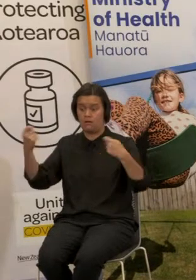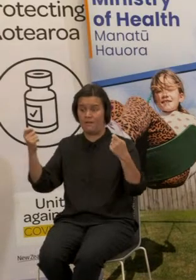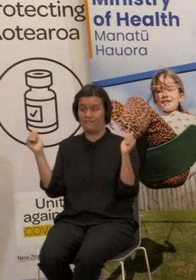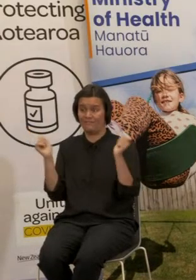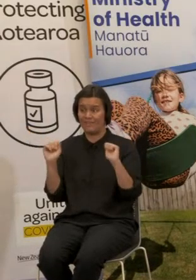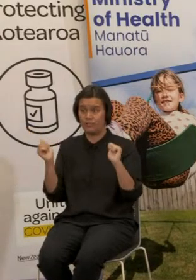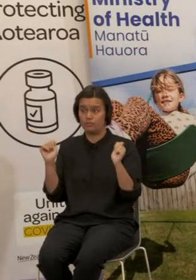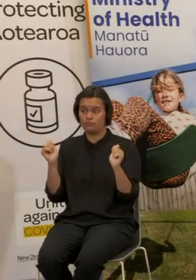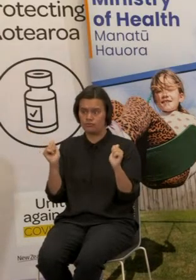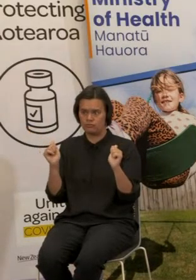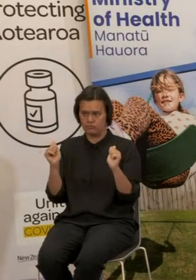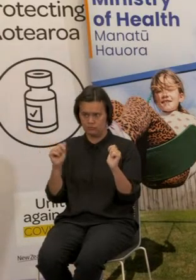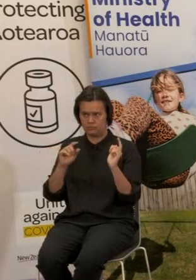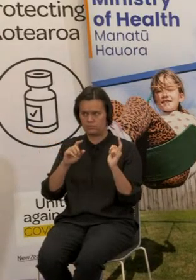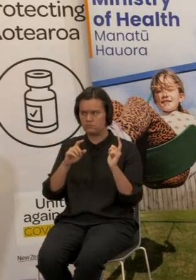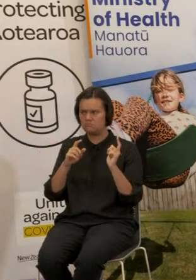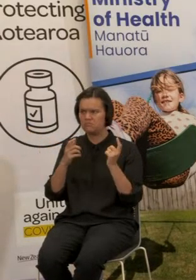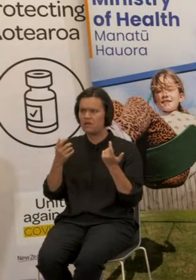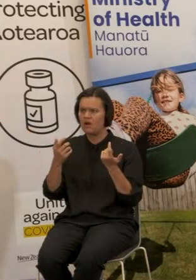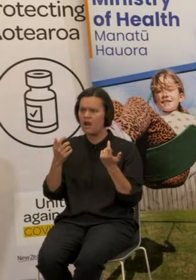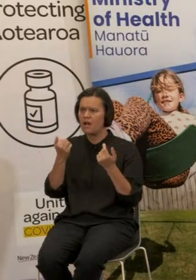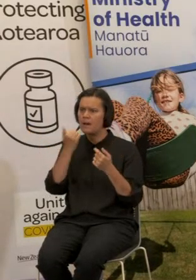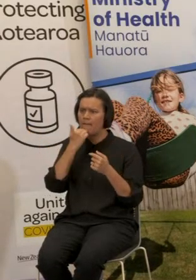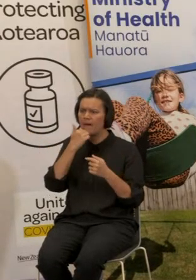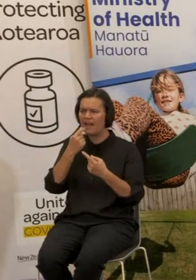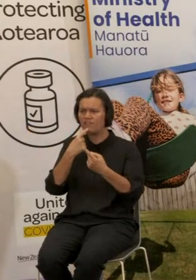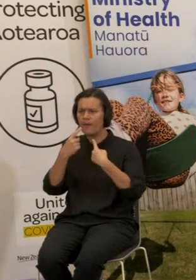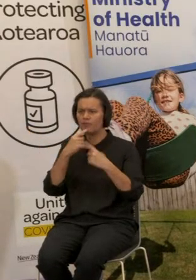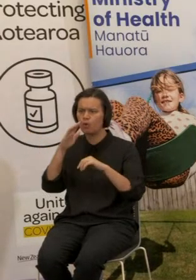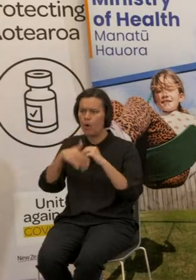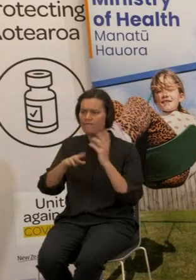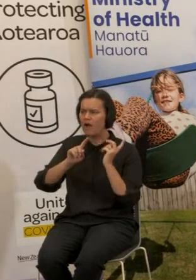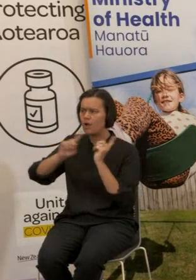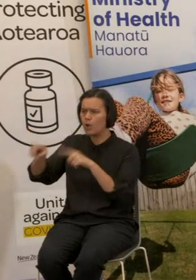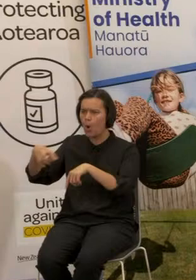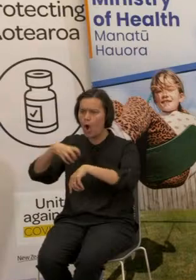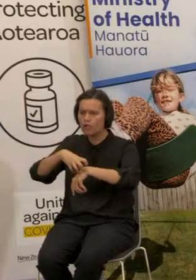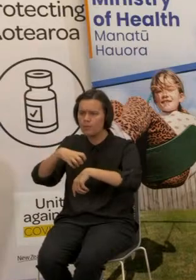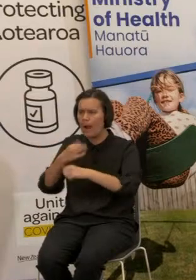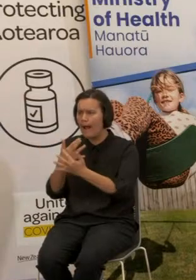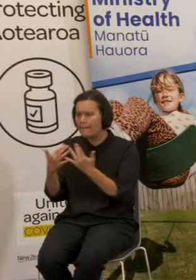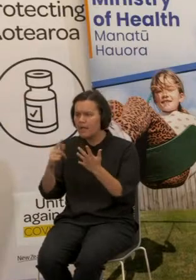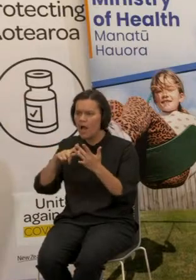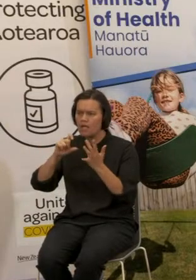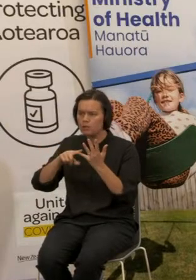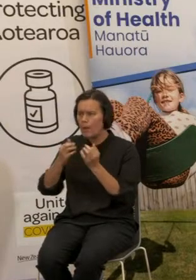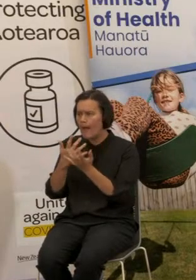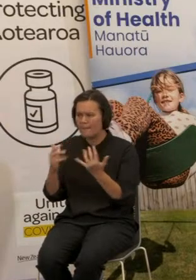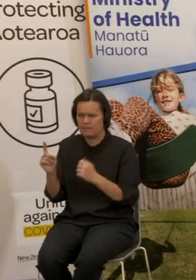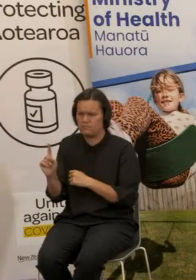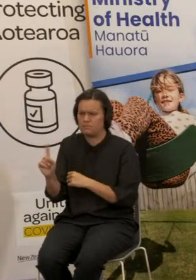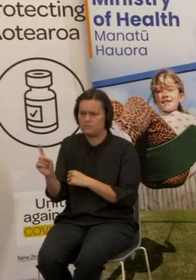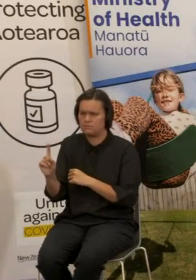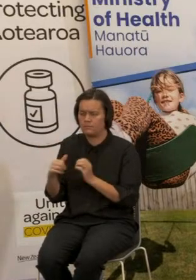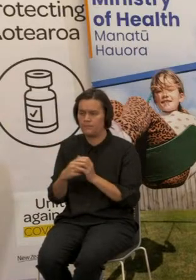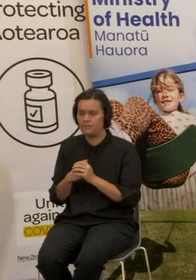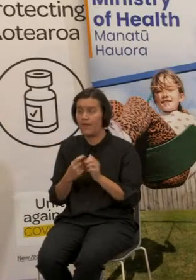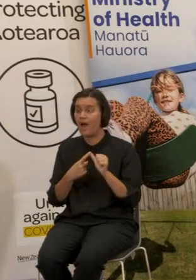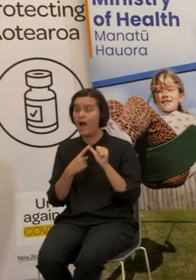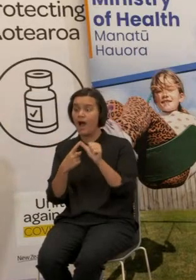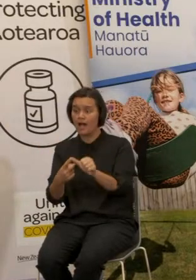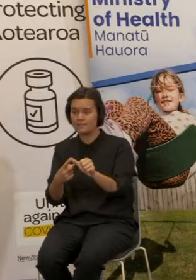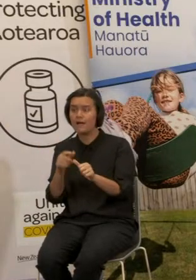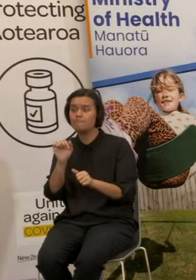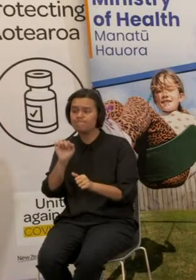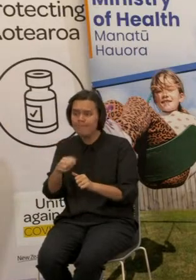Well, we have modelling that has been used in Auckland to inform the response there, and yes, that has been extrapolated out to the wider